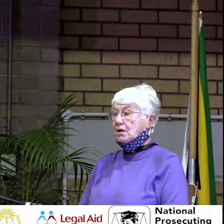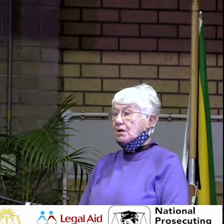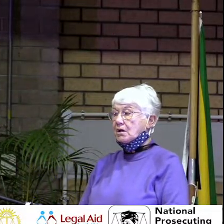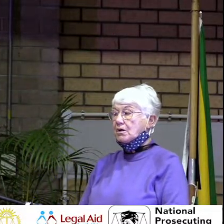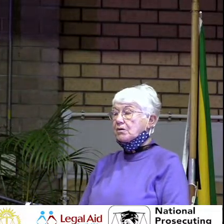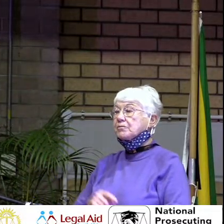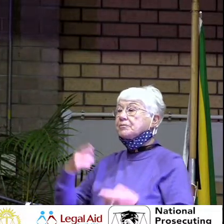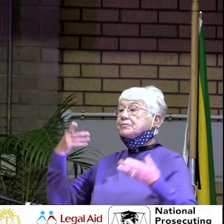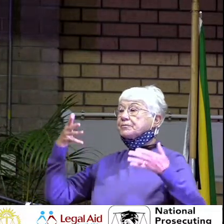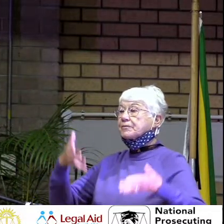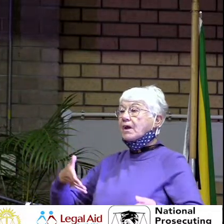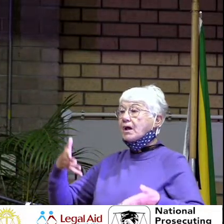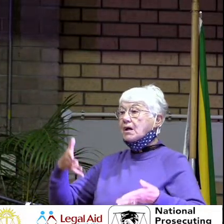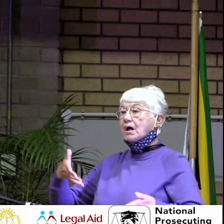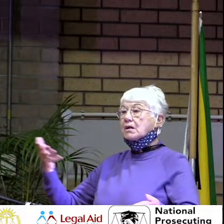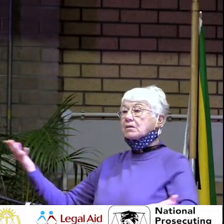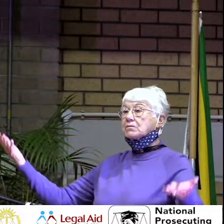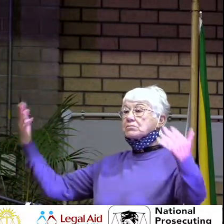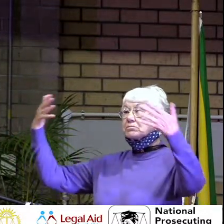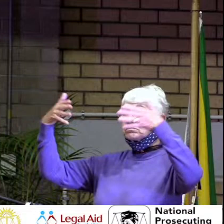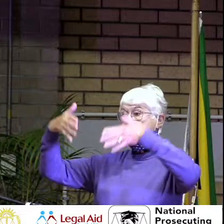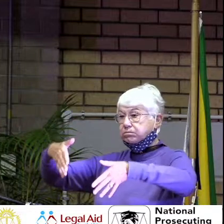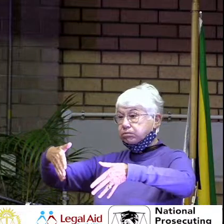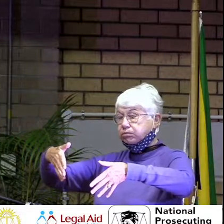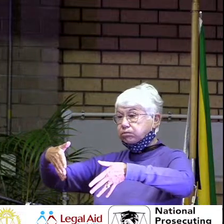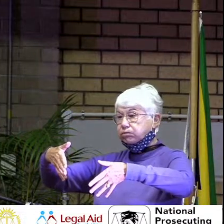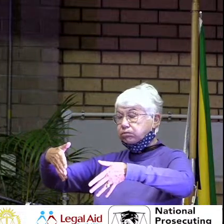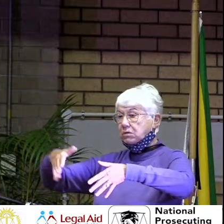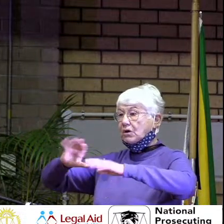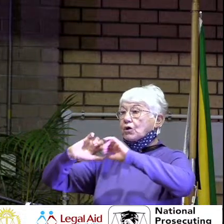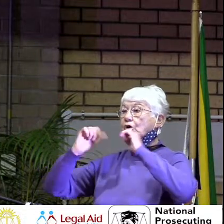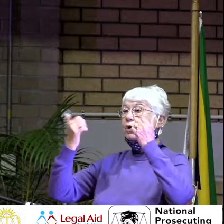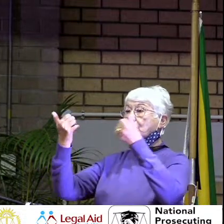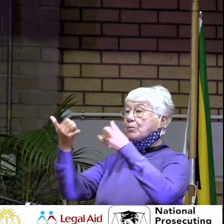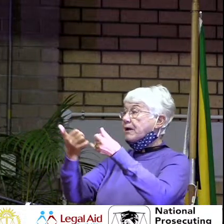Today we have come to the community of Delft.